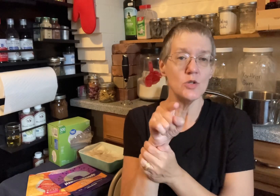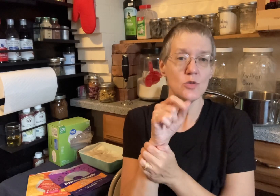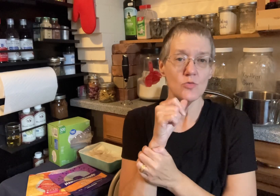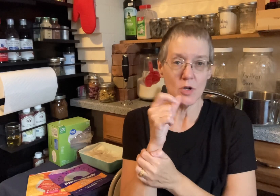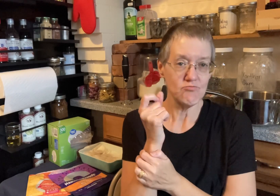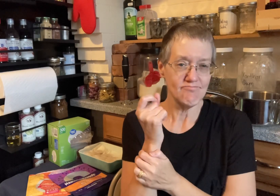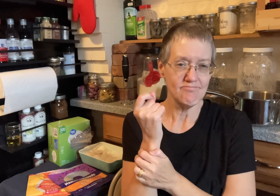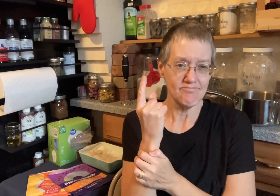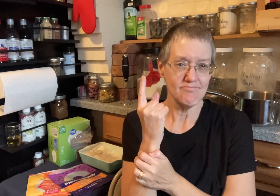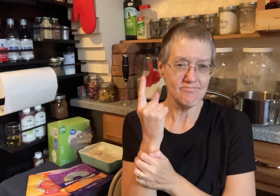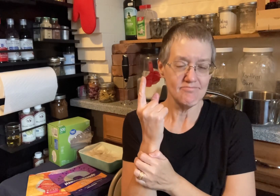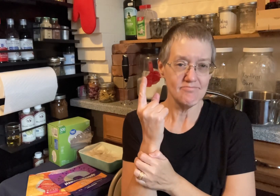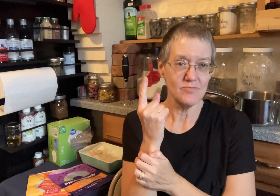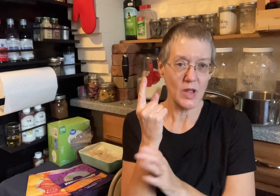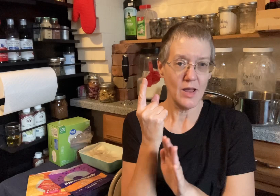not get what I'm saying.